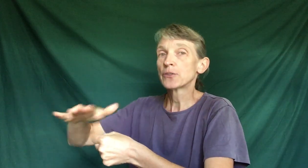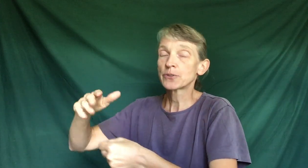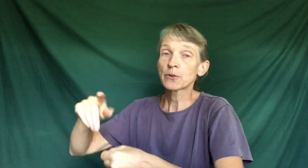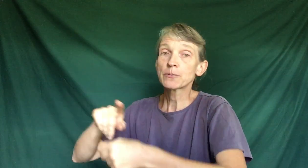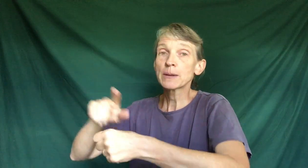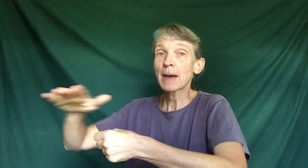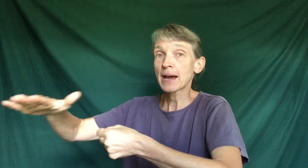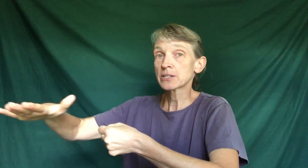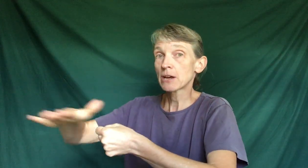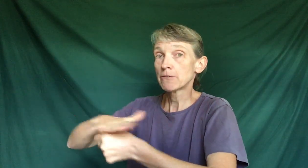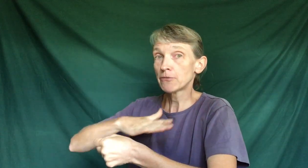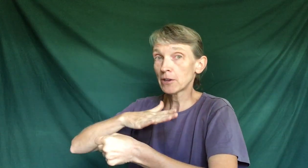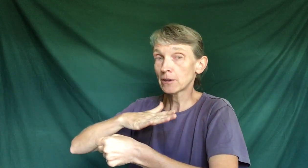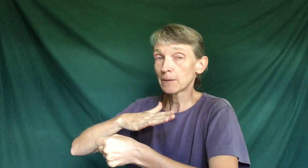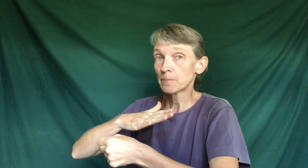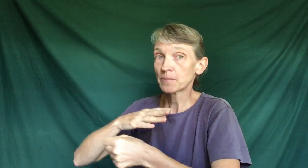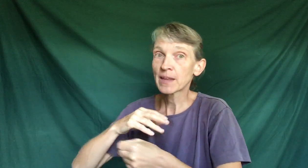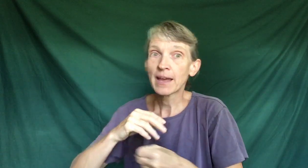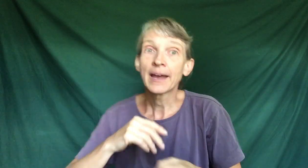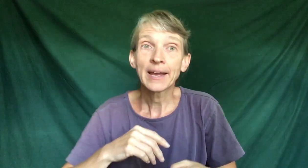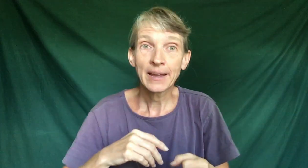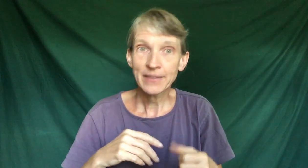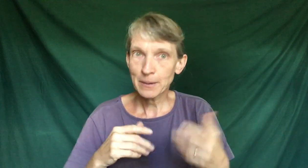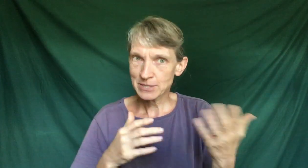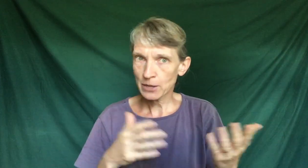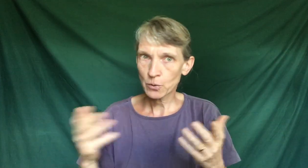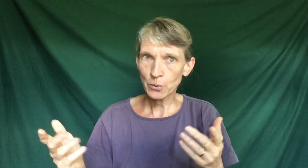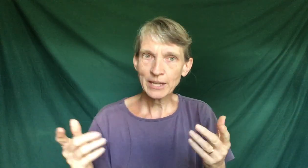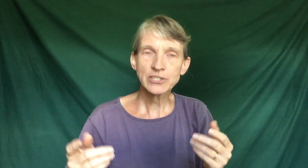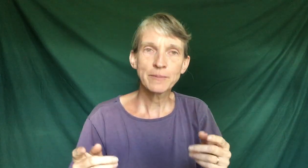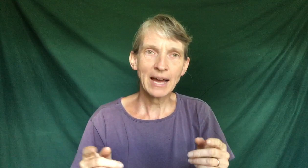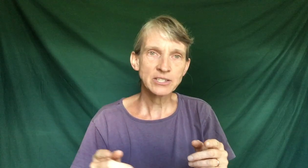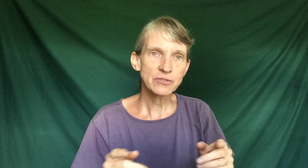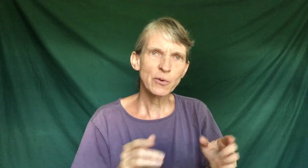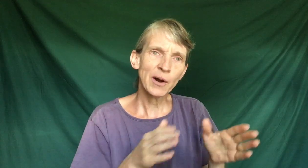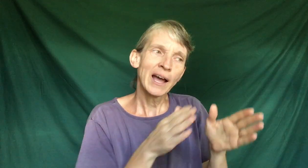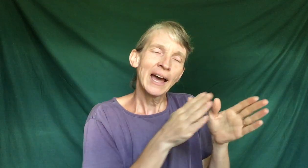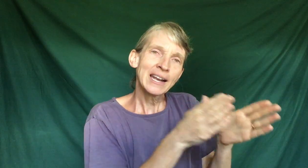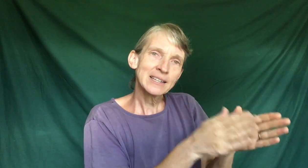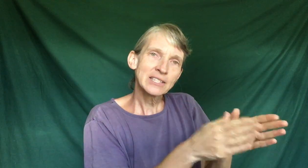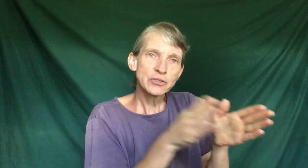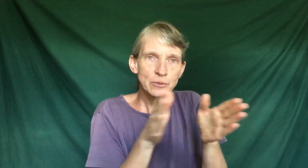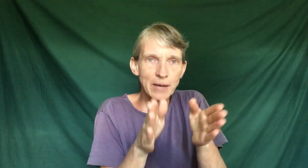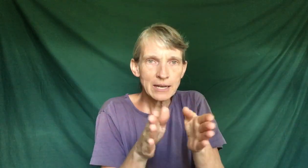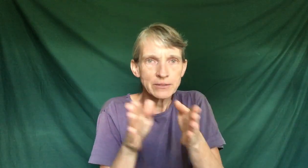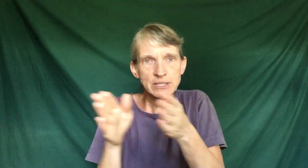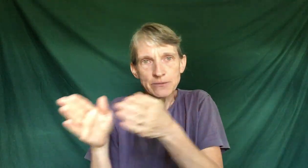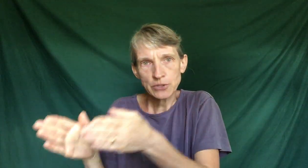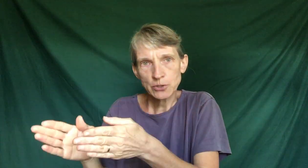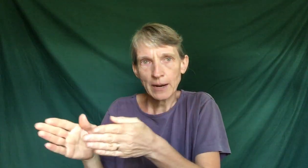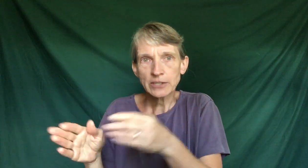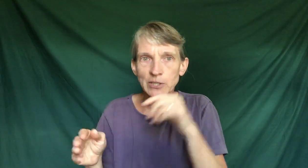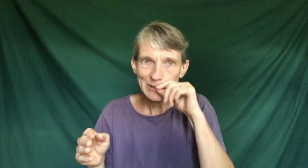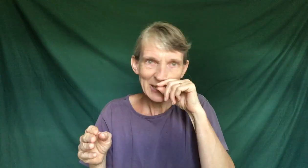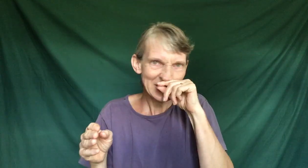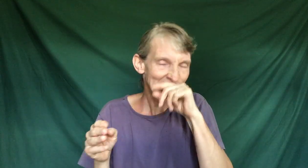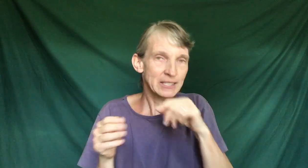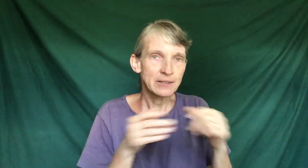So 3 bags full. And then I'm saying who each of the bags is for, and I like to do them kind of in different directions. That's an idea